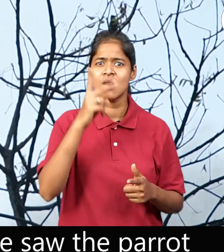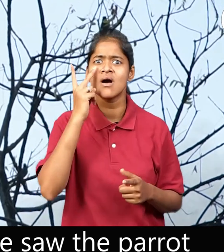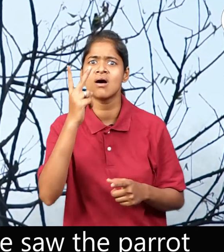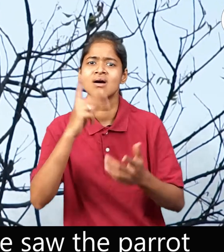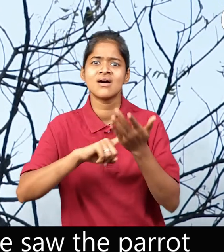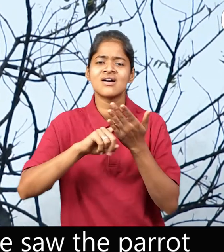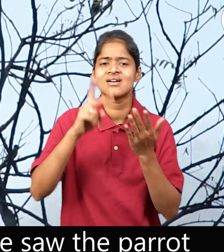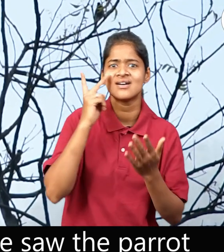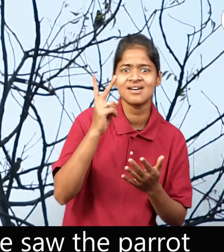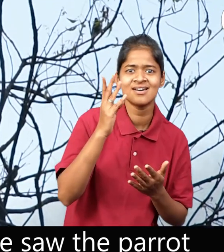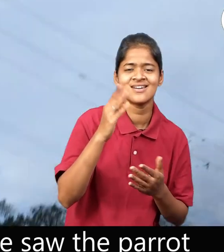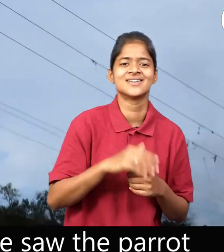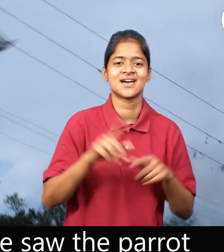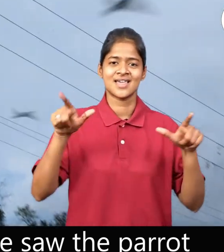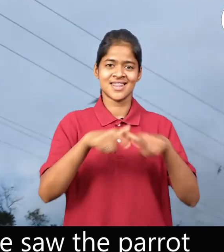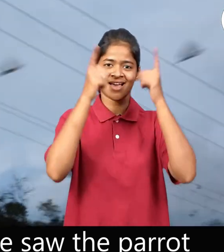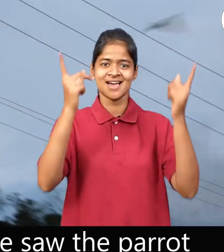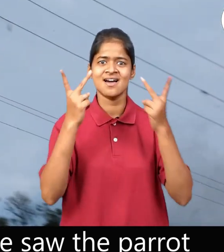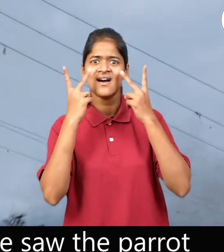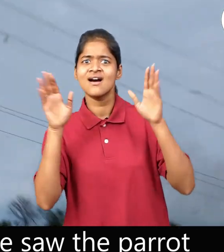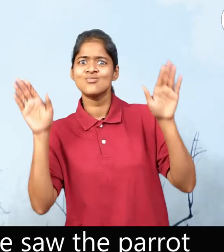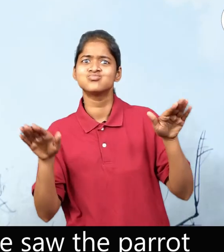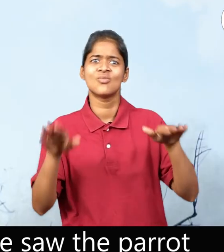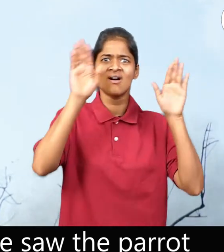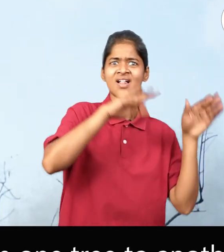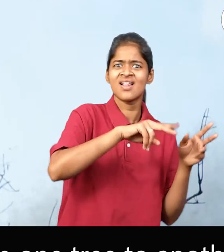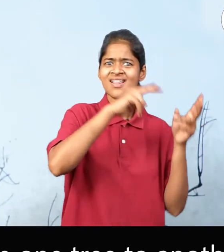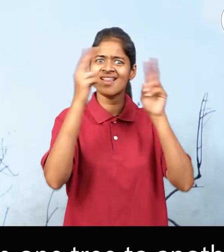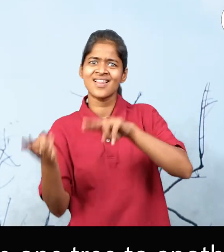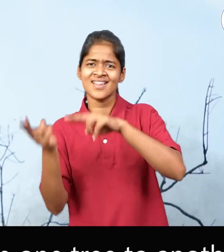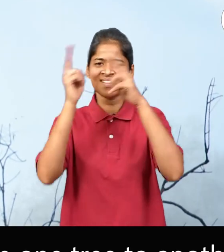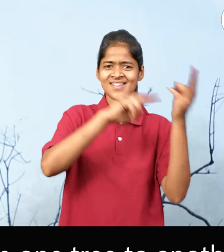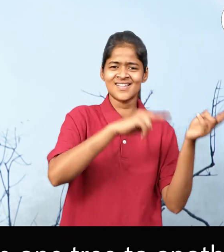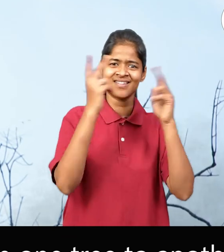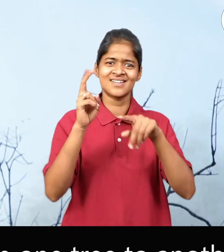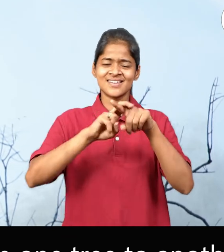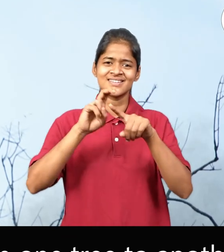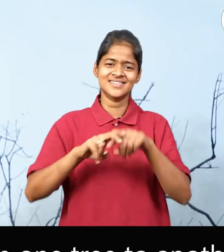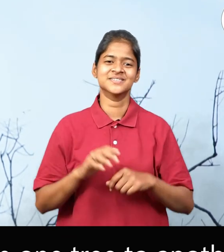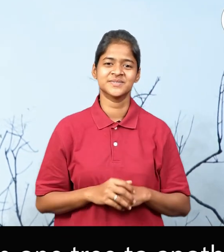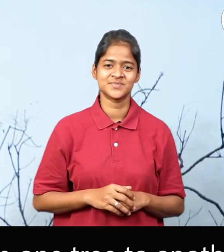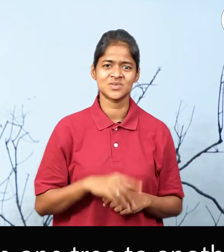the parrot sitting on the tree the parrot flew from one tree to another